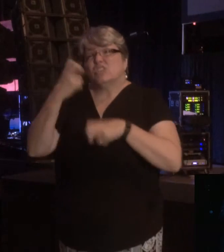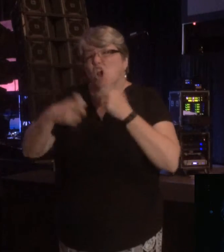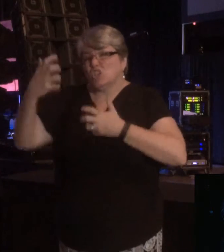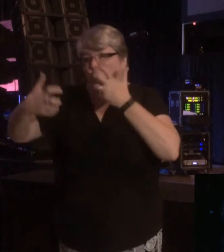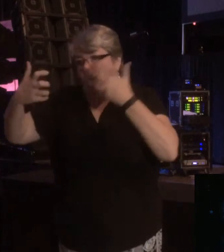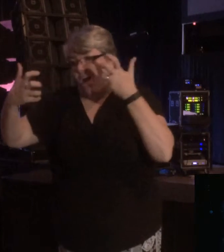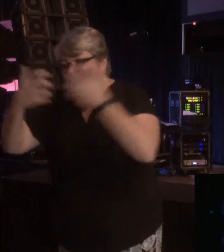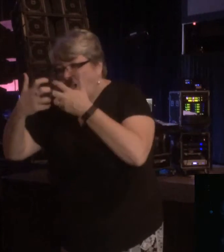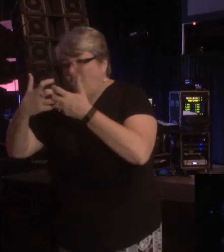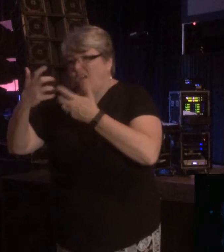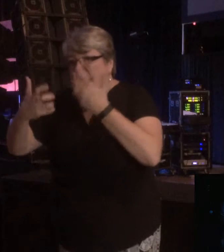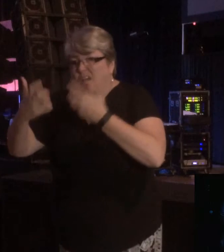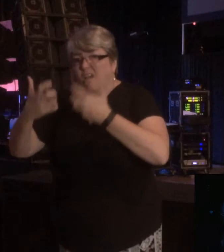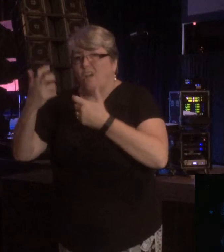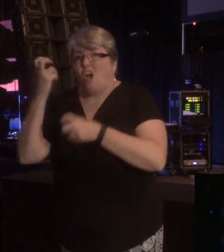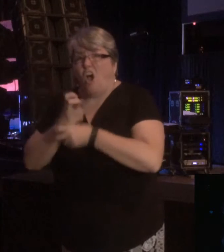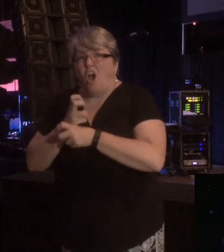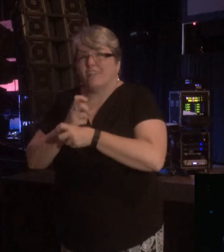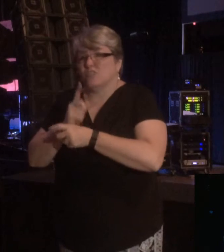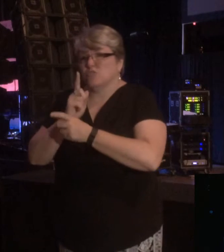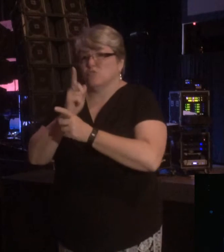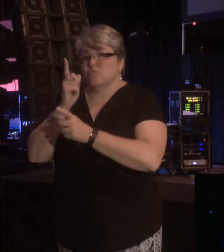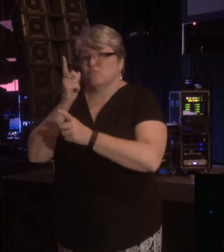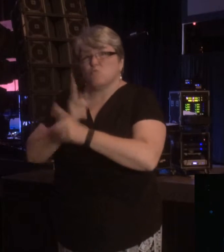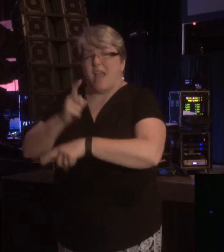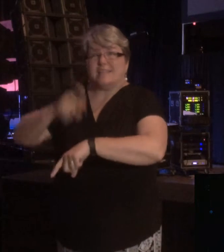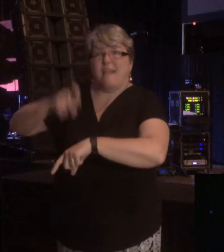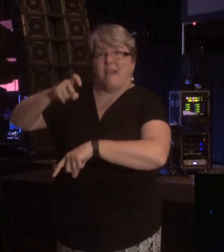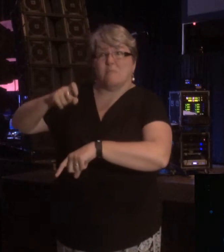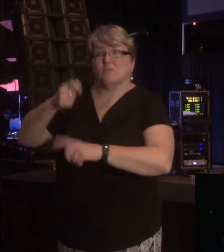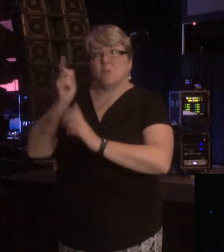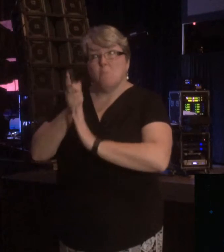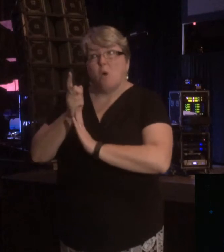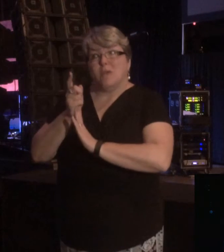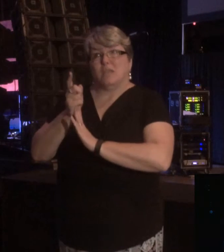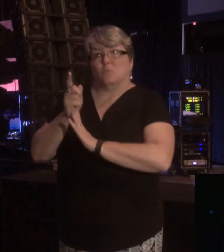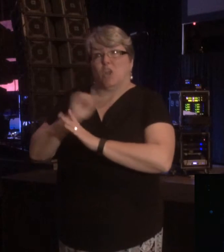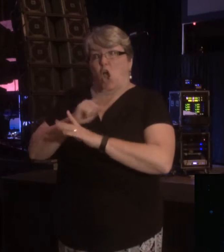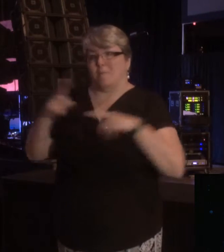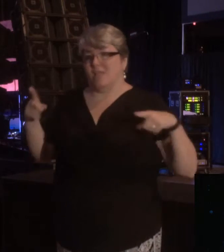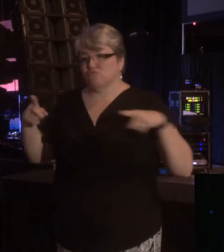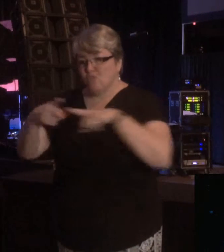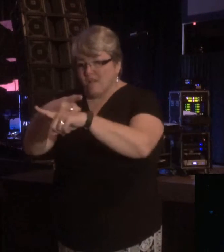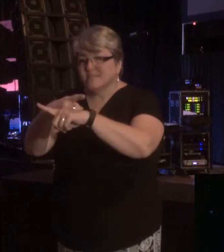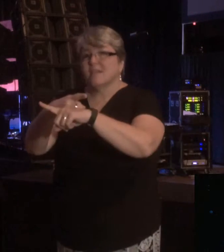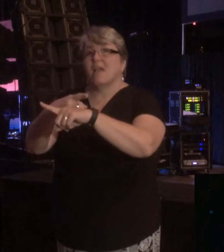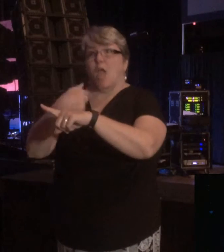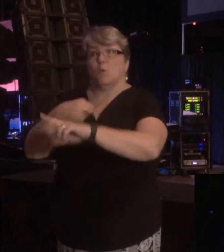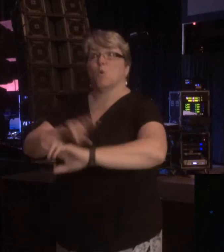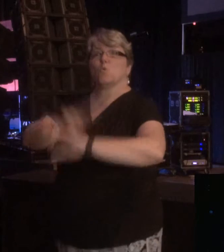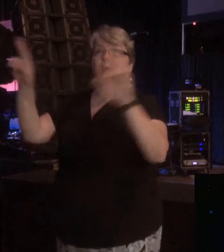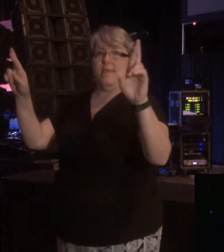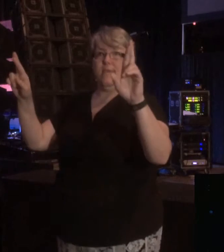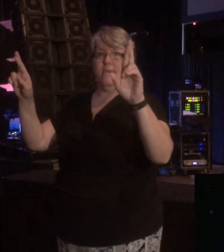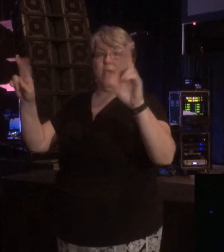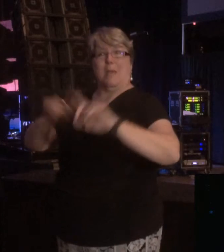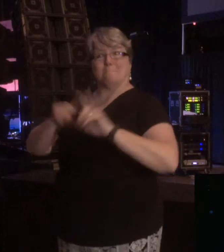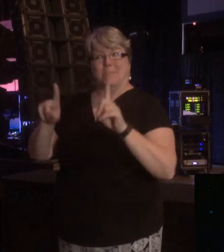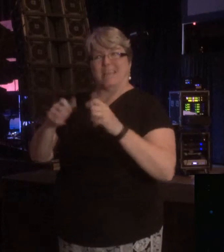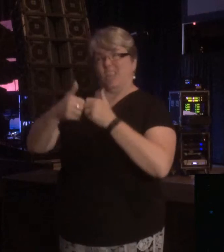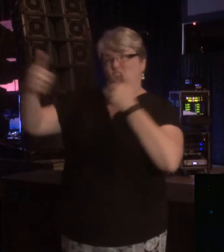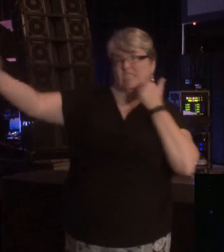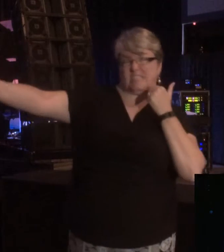worship. Yeah, I want to see everyone's notes after this. Date for 10 years. No, not 10 years. Okay. IHOP. No.